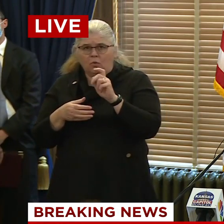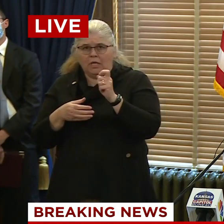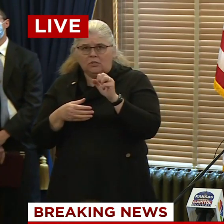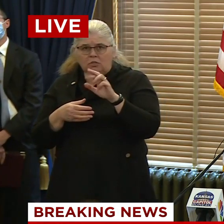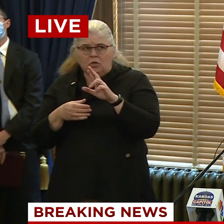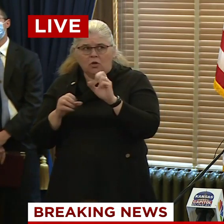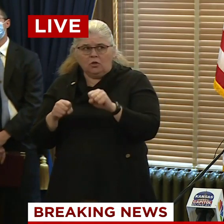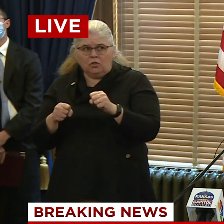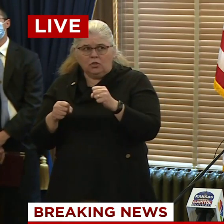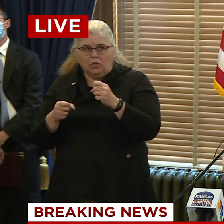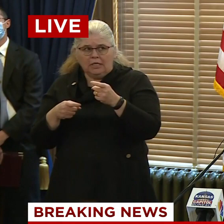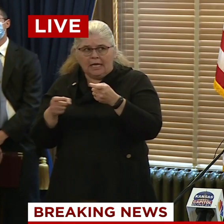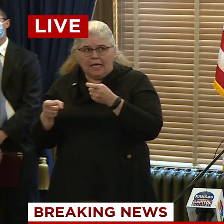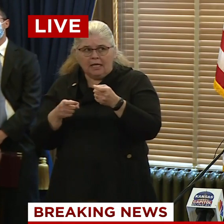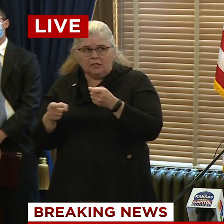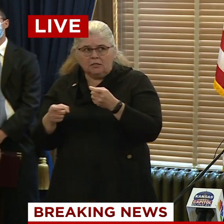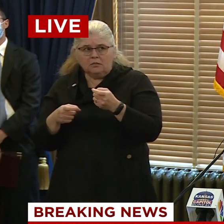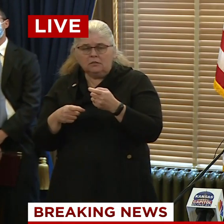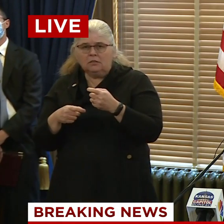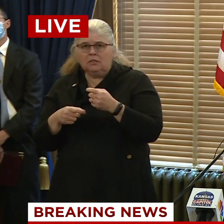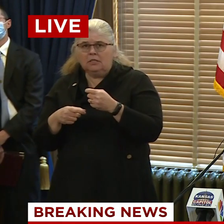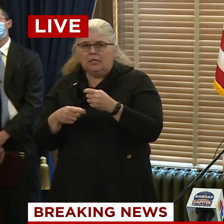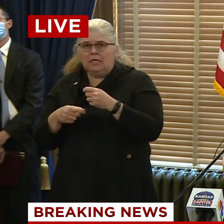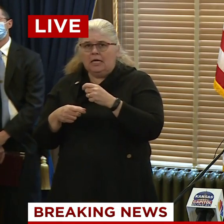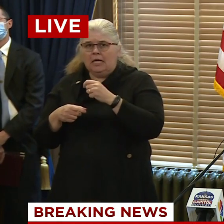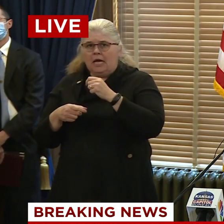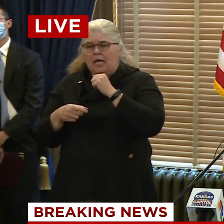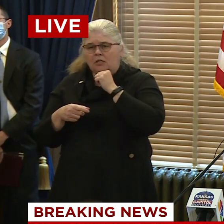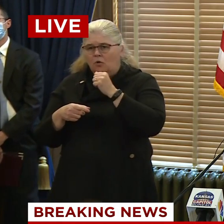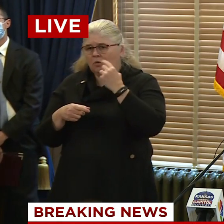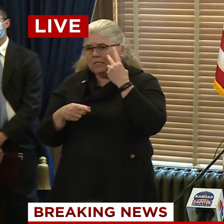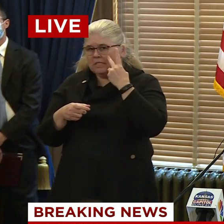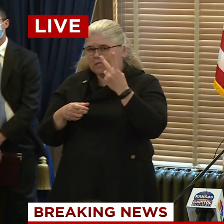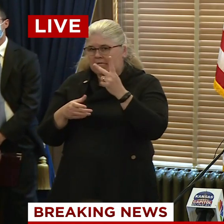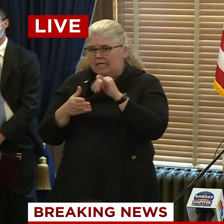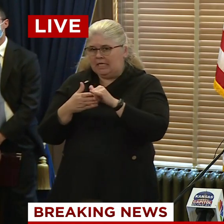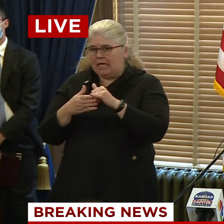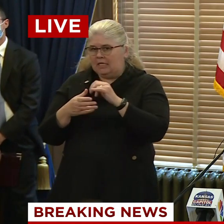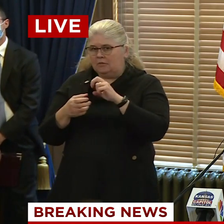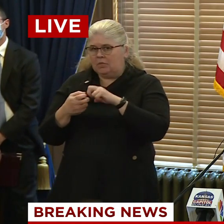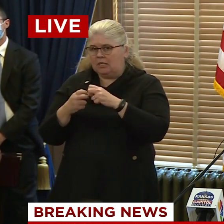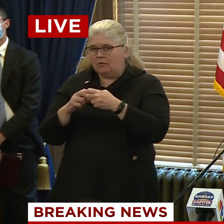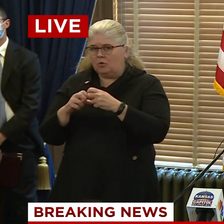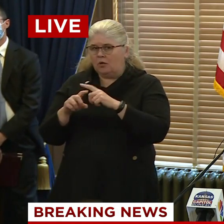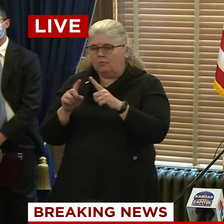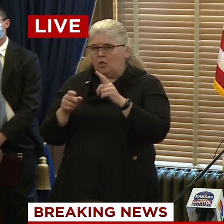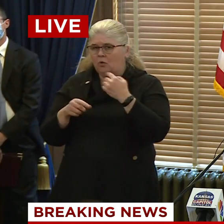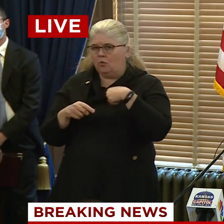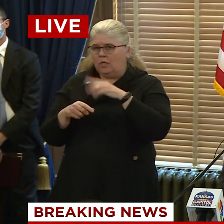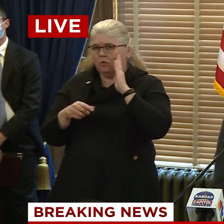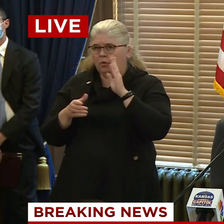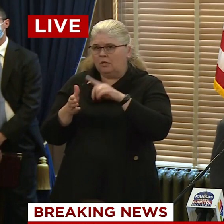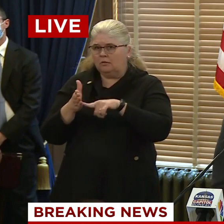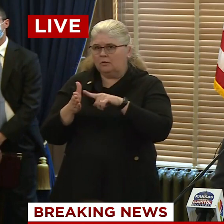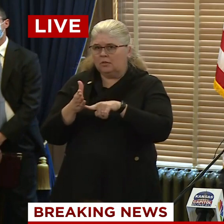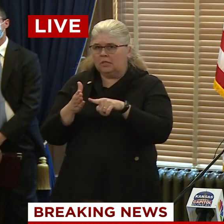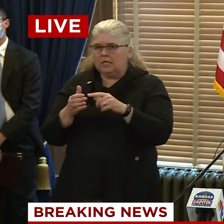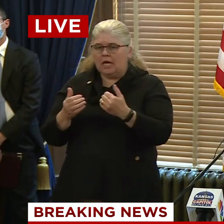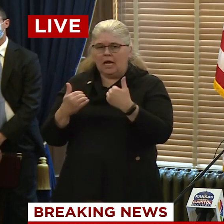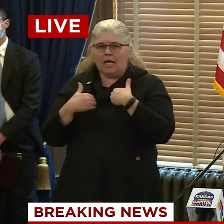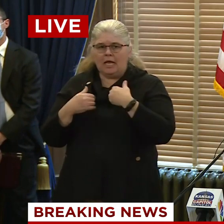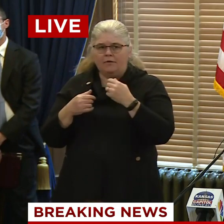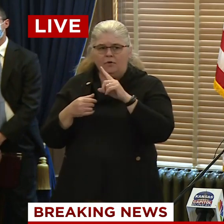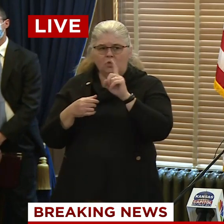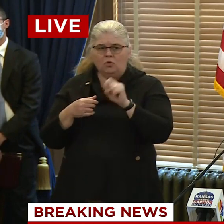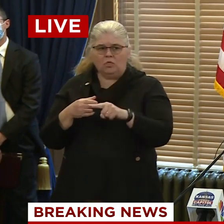going to investigate this pretty fully in the coming months. I have a question, maybe it's more for the governor. But I